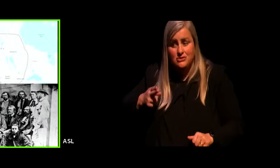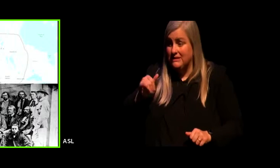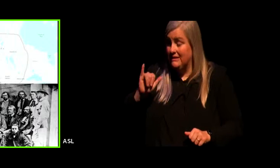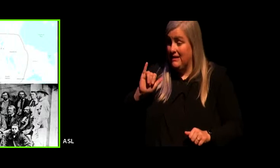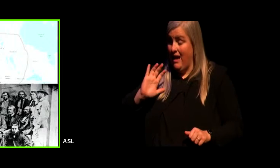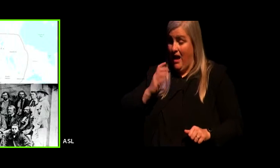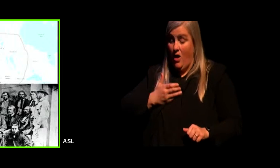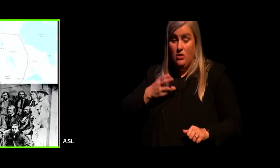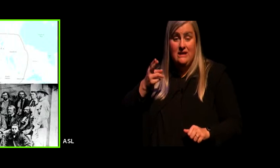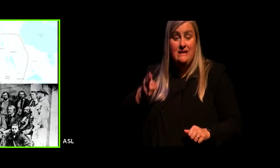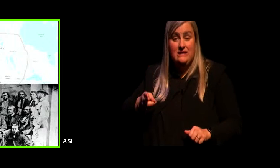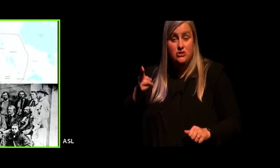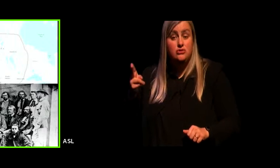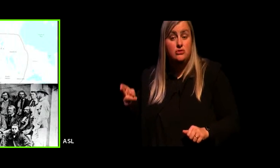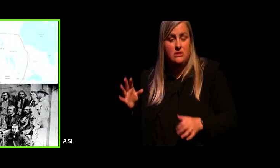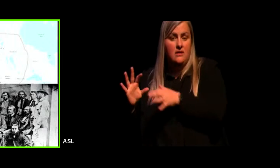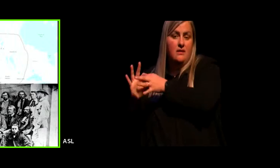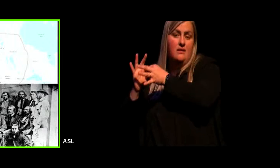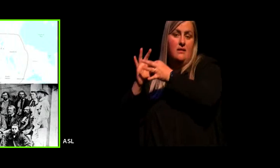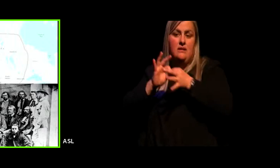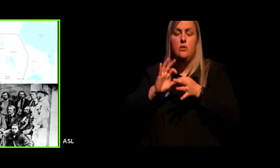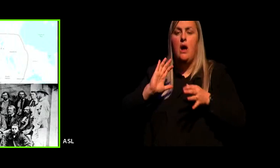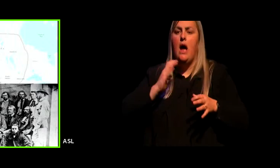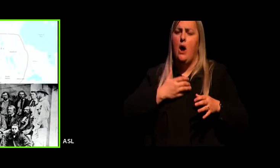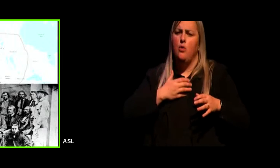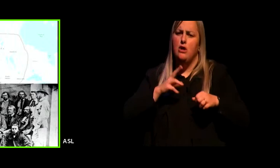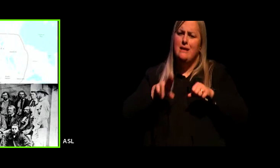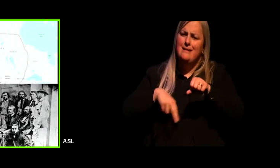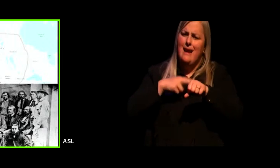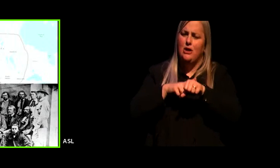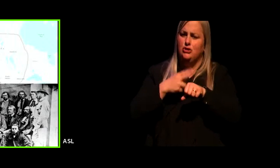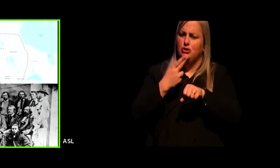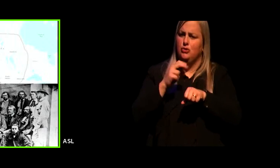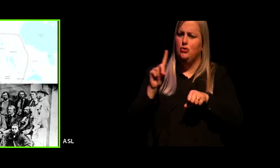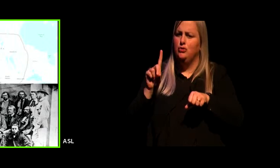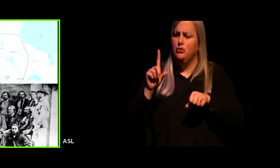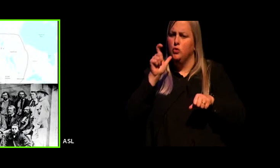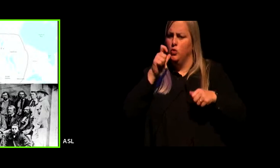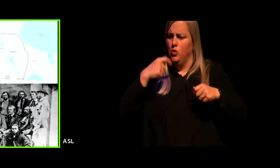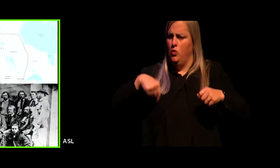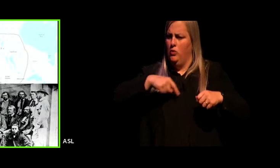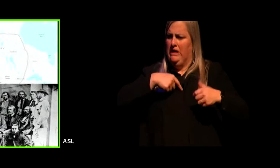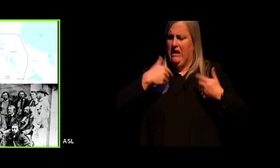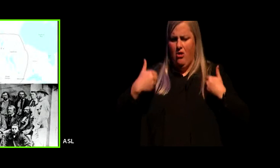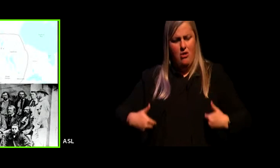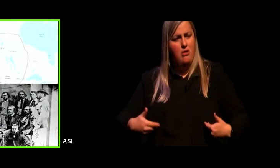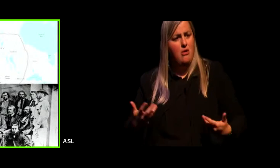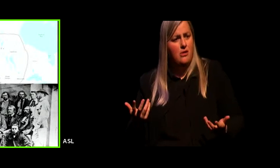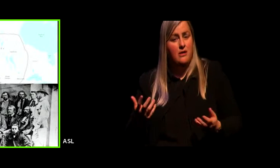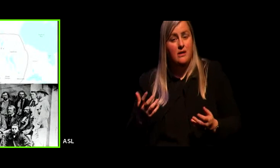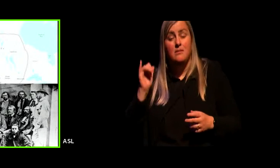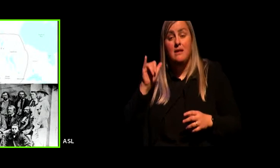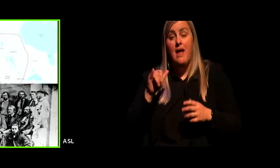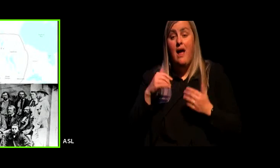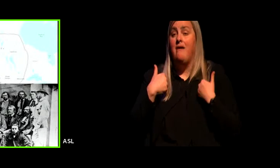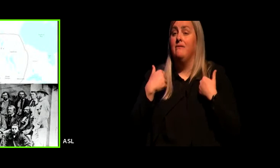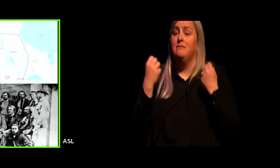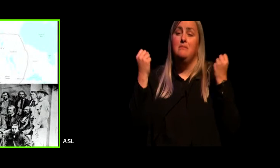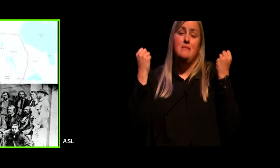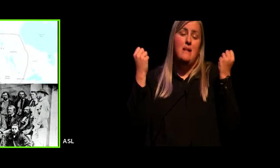our assertion of our nationhood and who we are. And that happened in particular places at particular times, but we had many